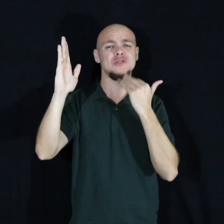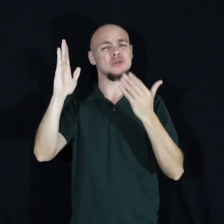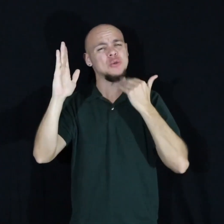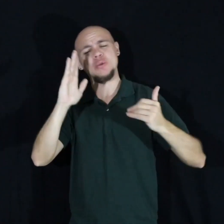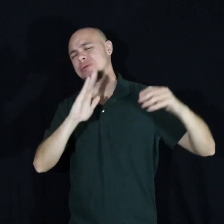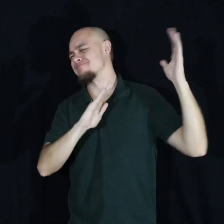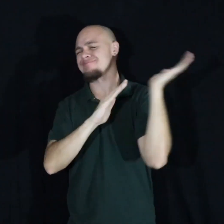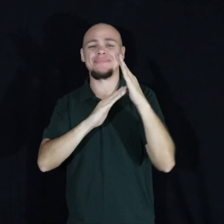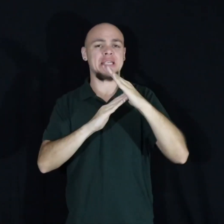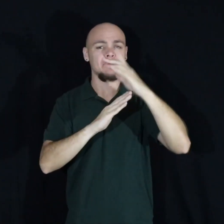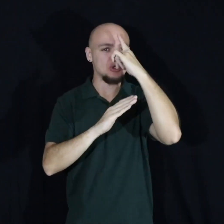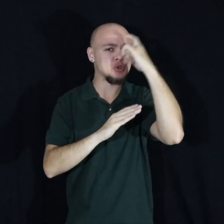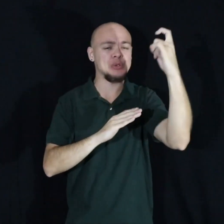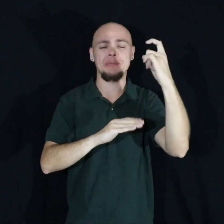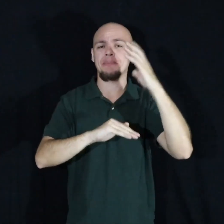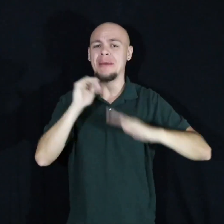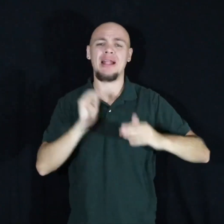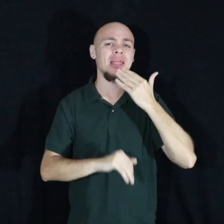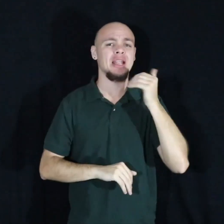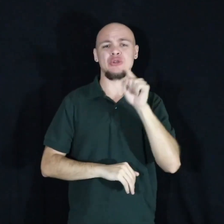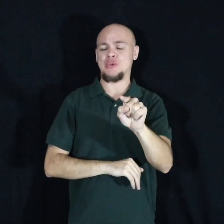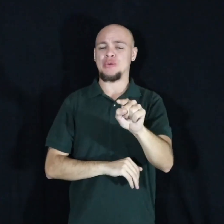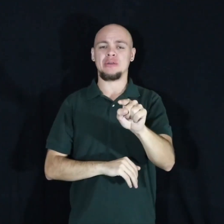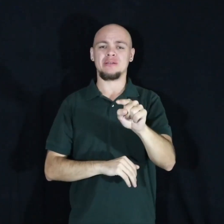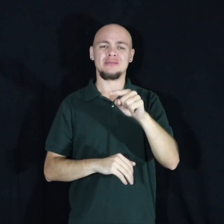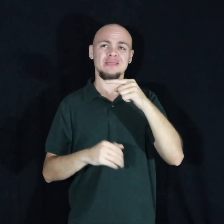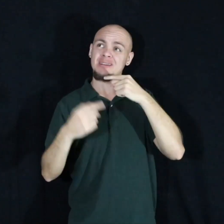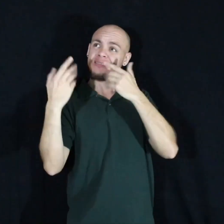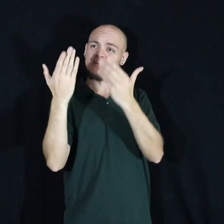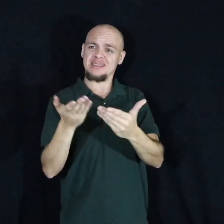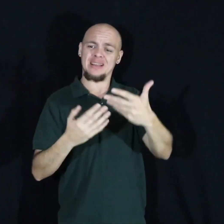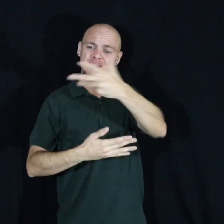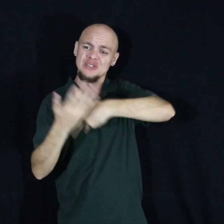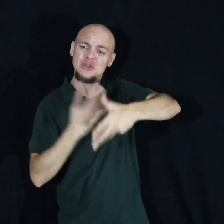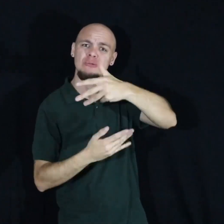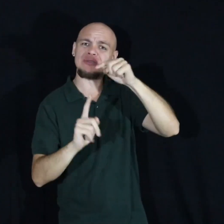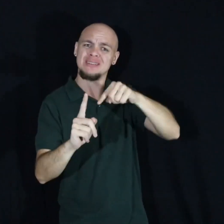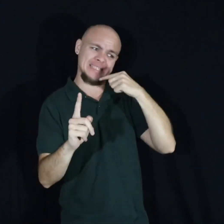you. So don't let them tell you otherwise."